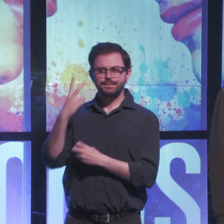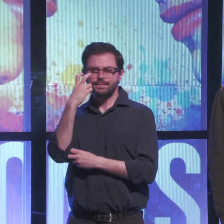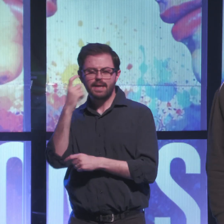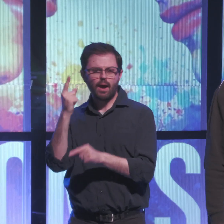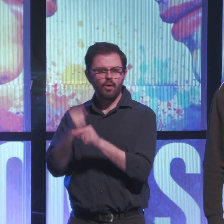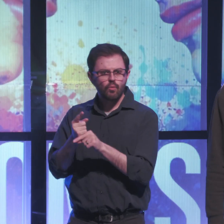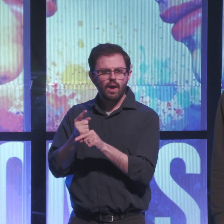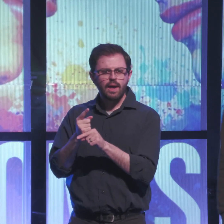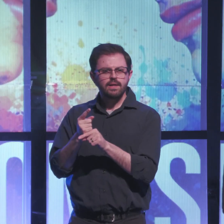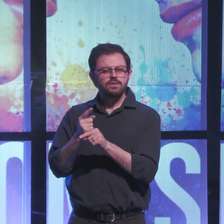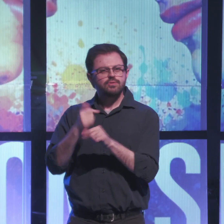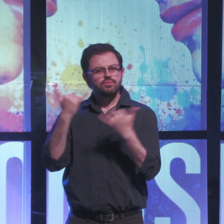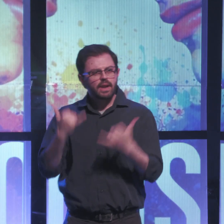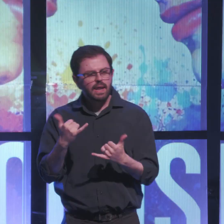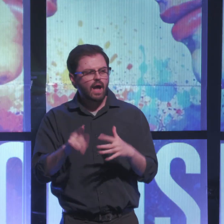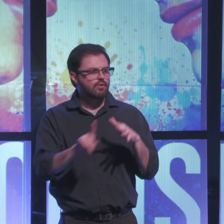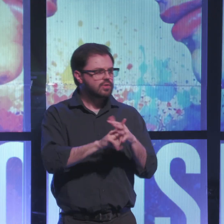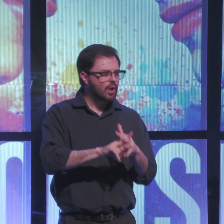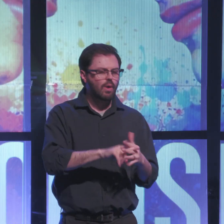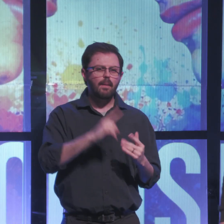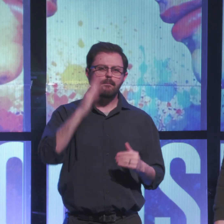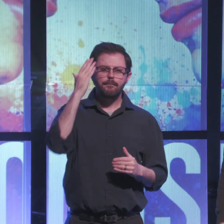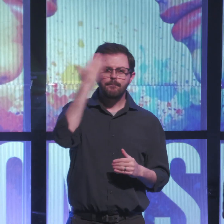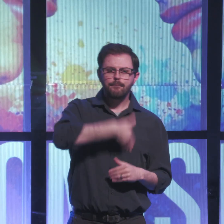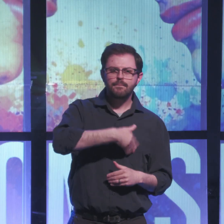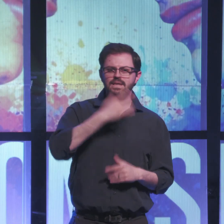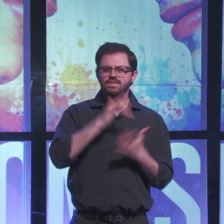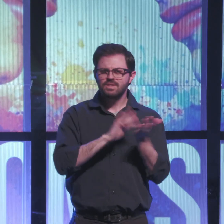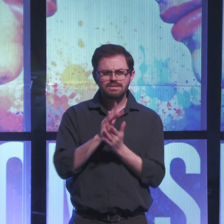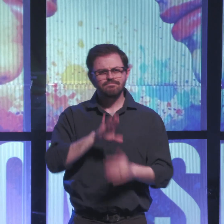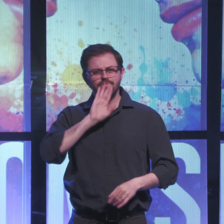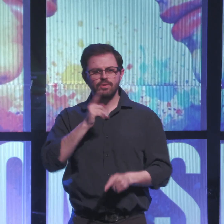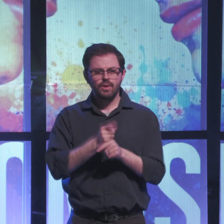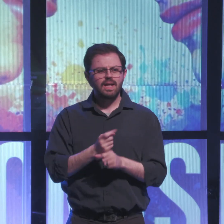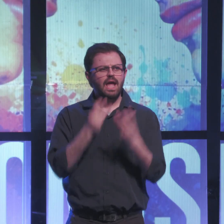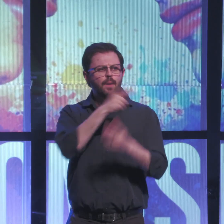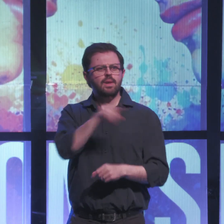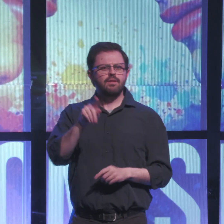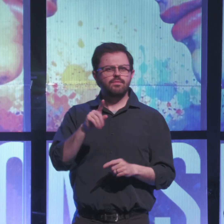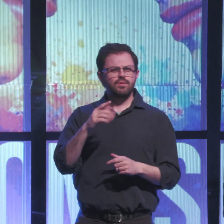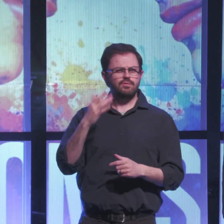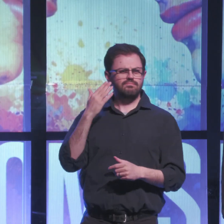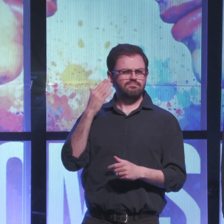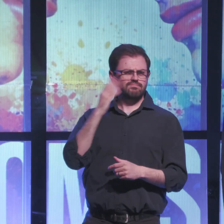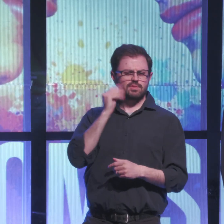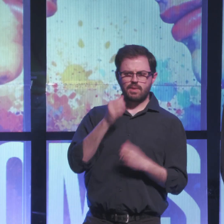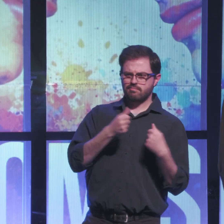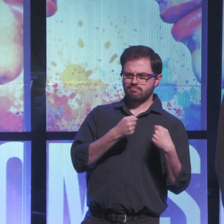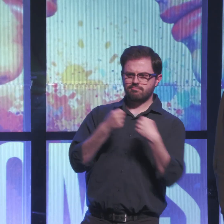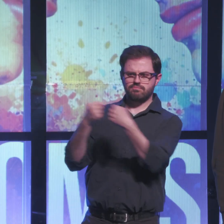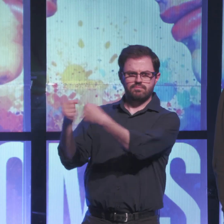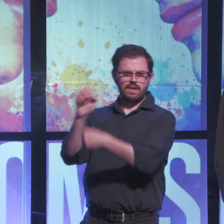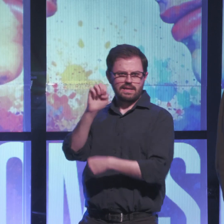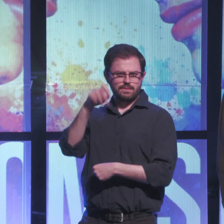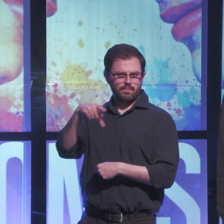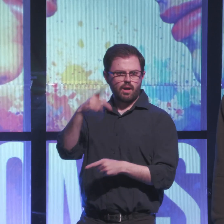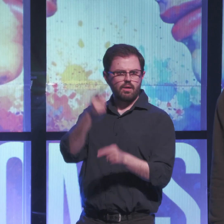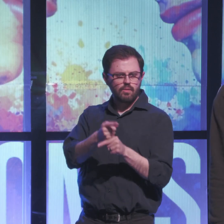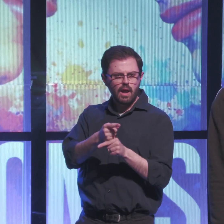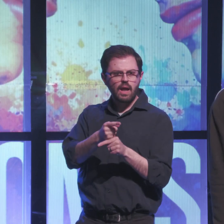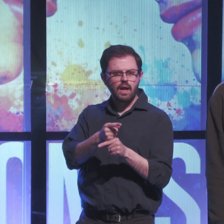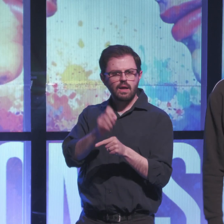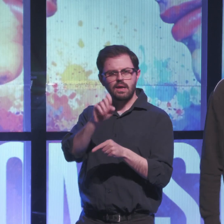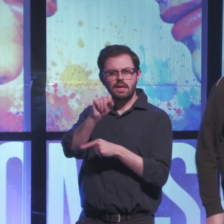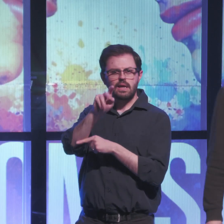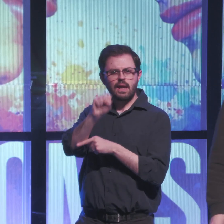has got to be super frustrating. It's like, how many of y'all ever driven up to Estes Park? Y'all ever driven up there, and you're right, and you're driving